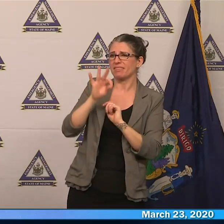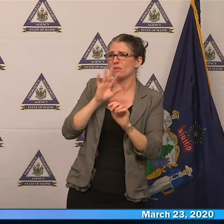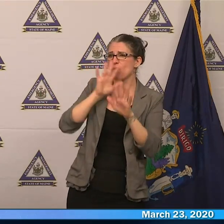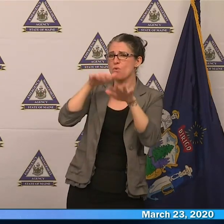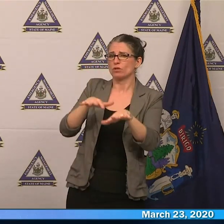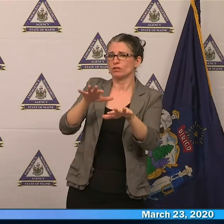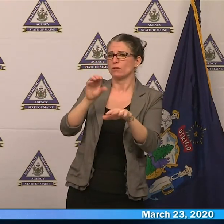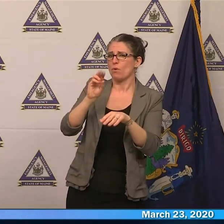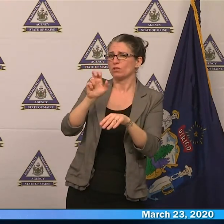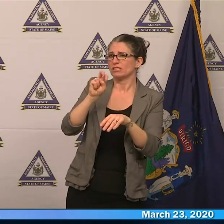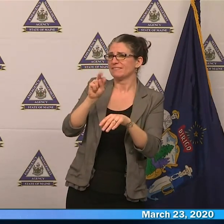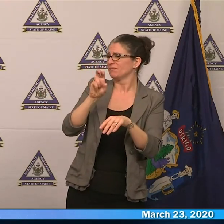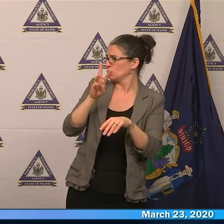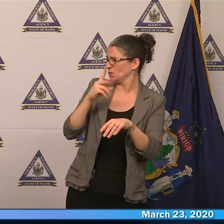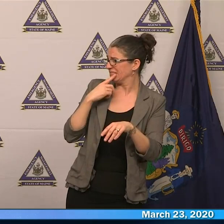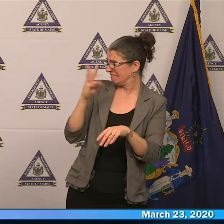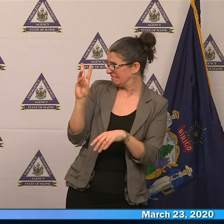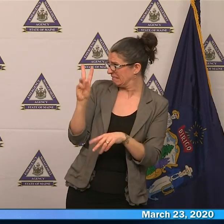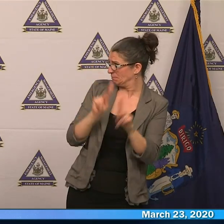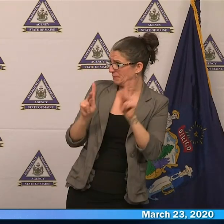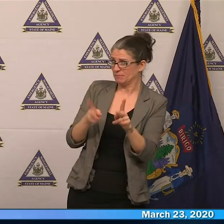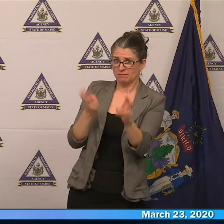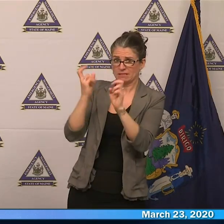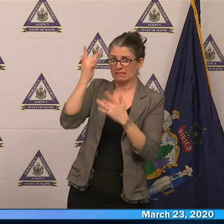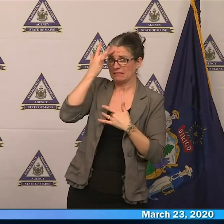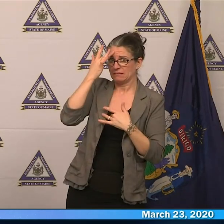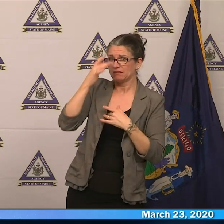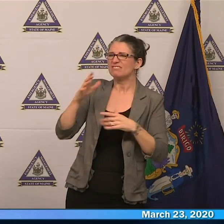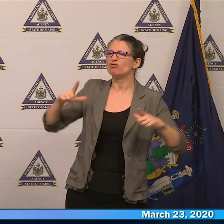other people are at risk at this point?